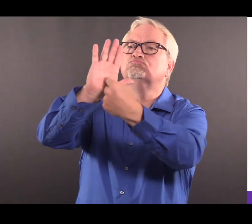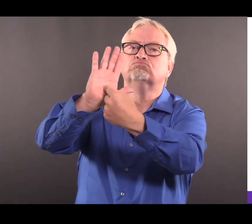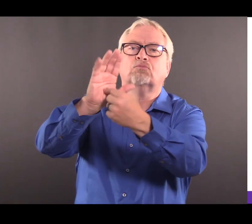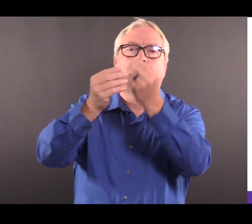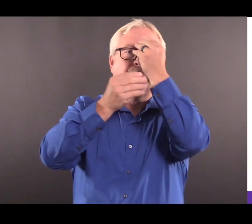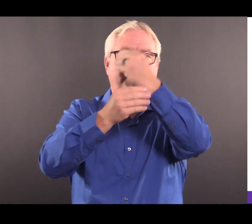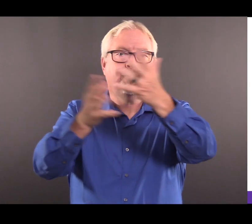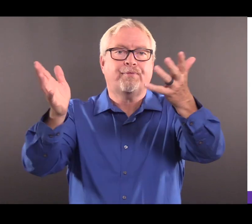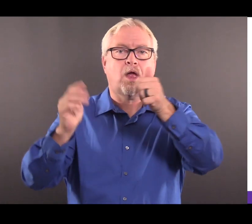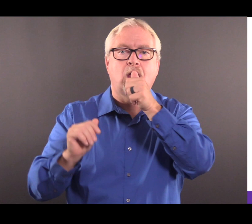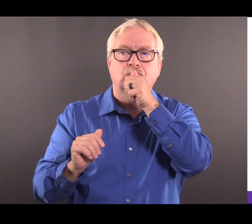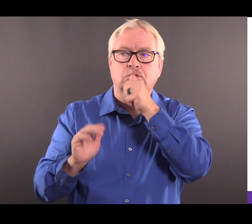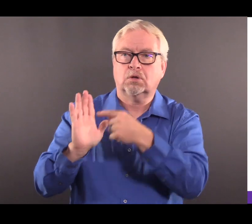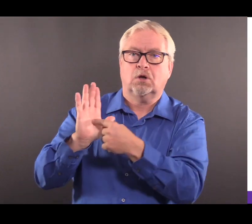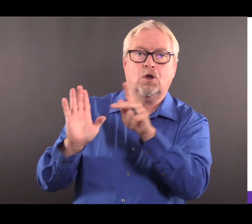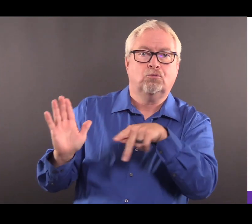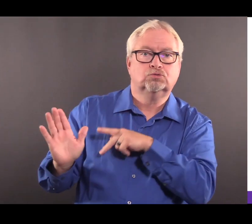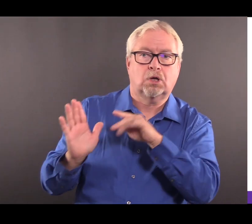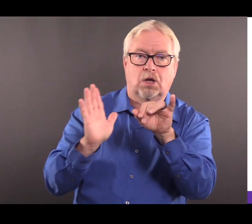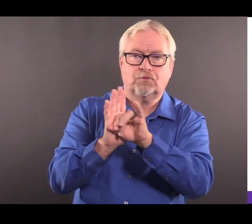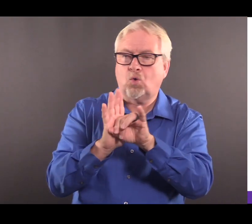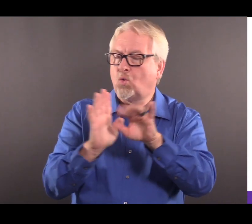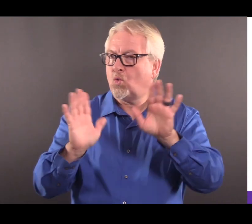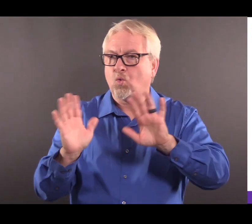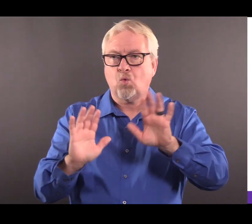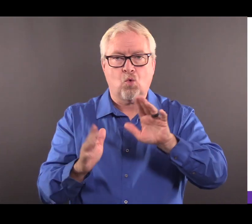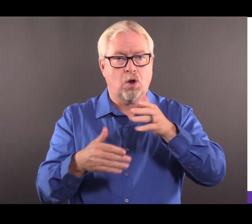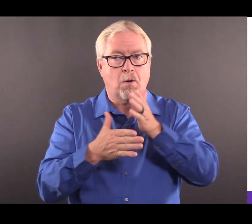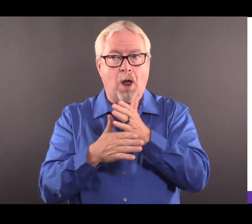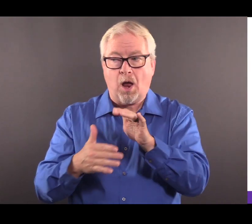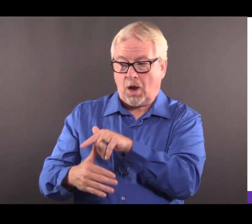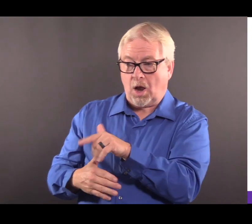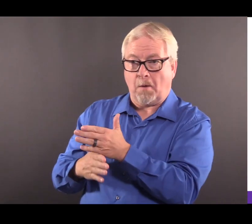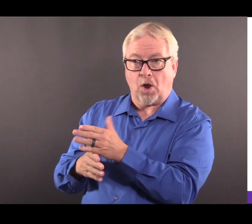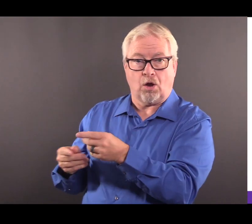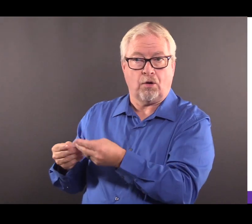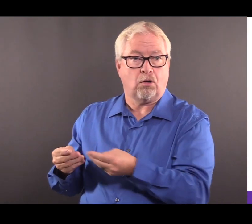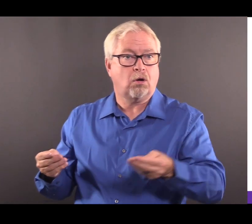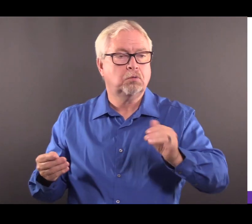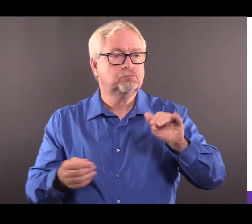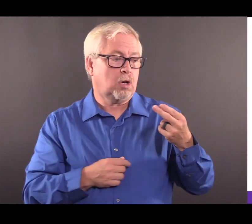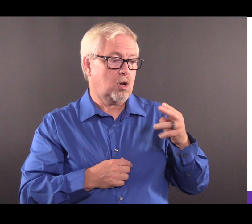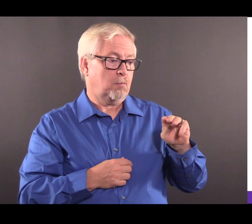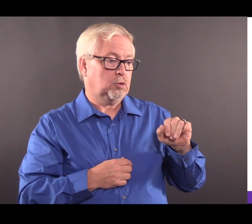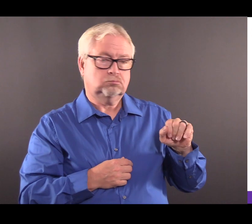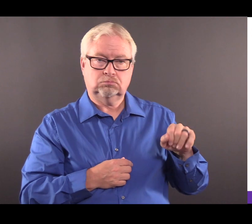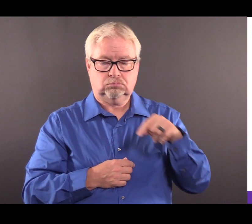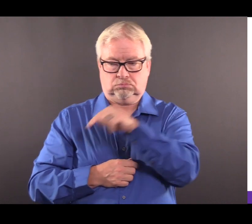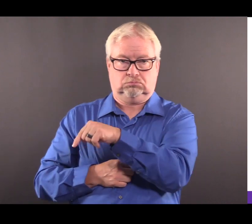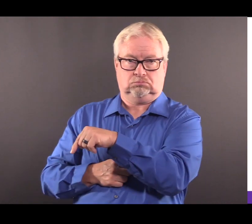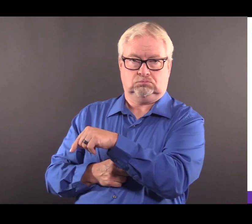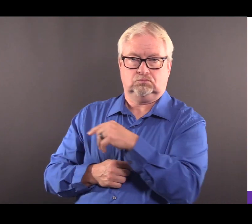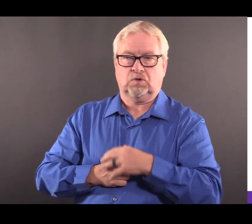disclosing or revealing any personally identifying information in a shared database such